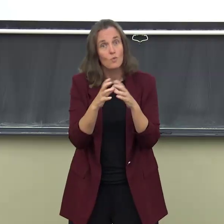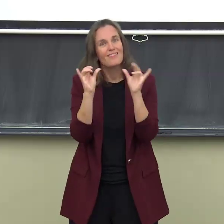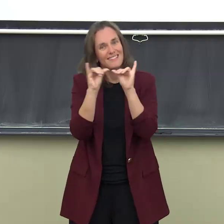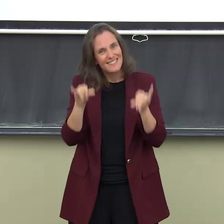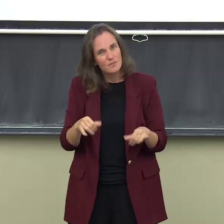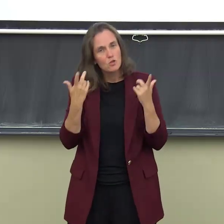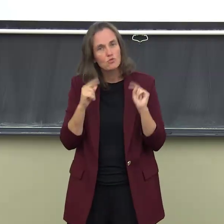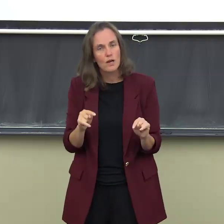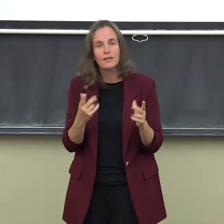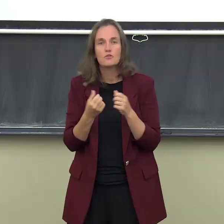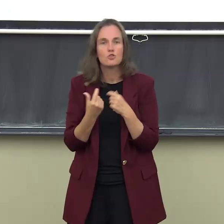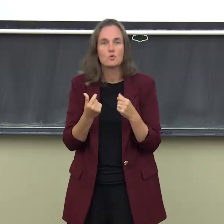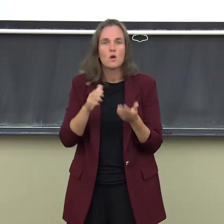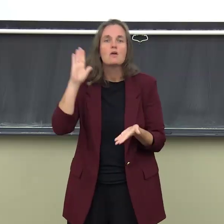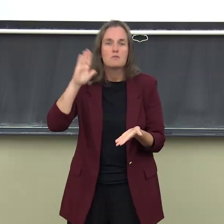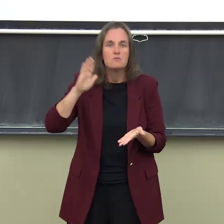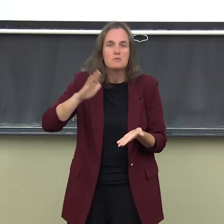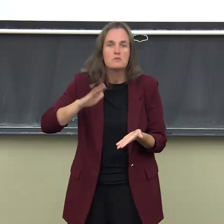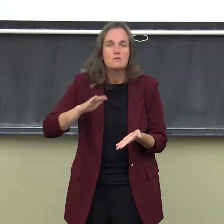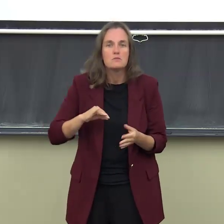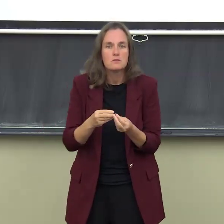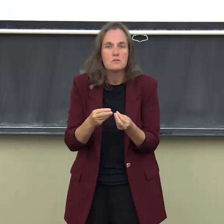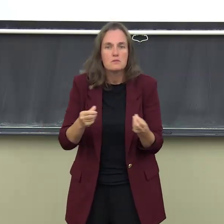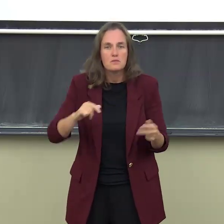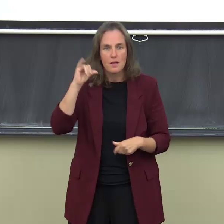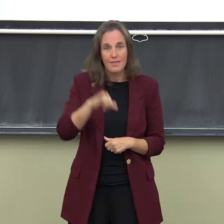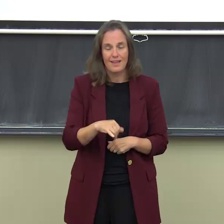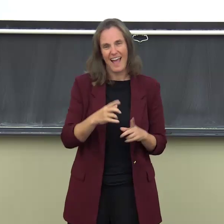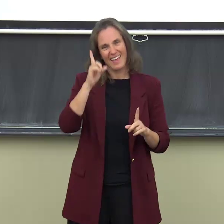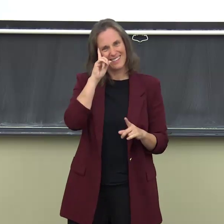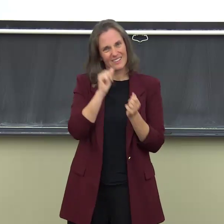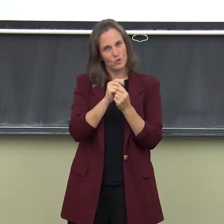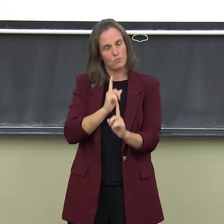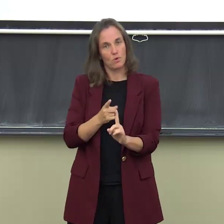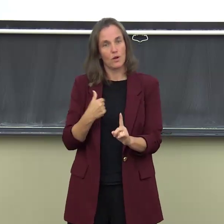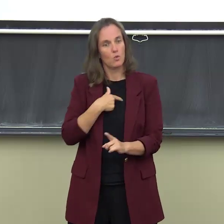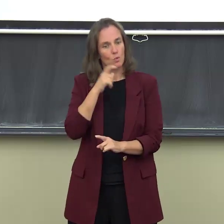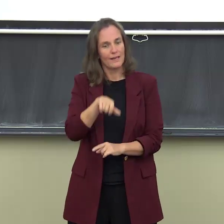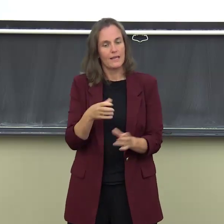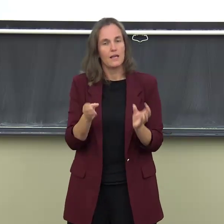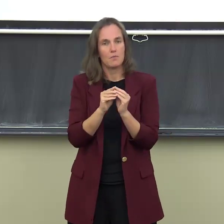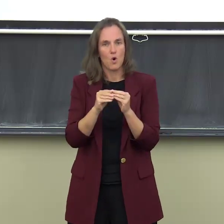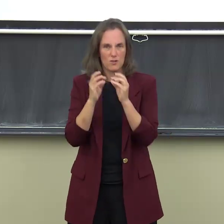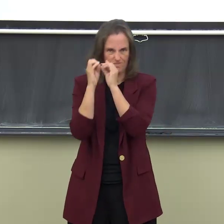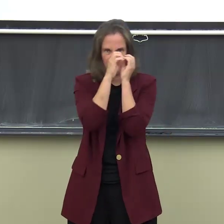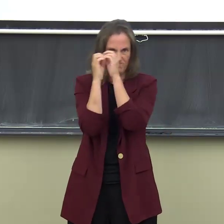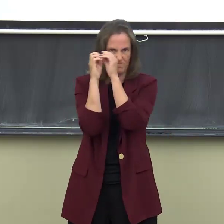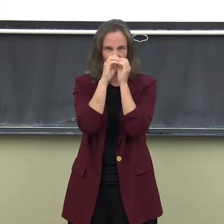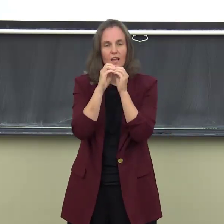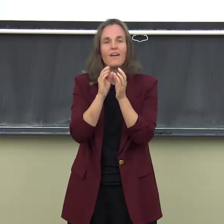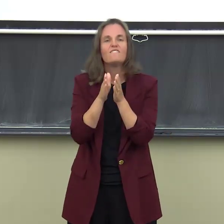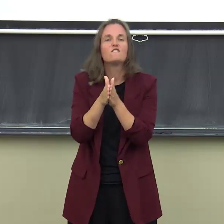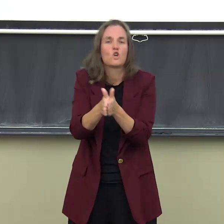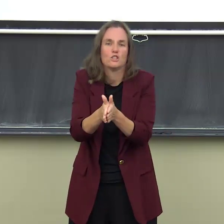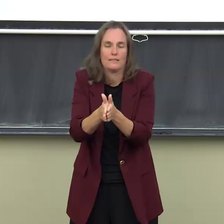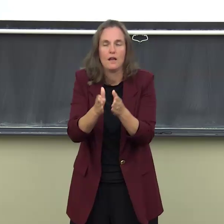trying to smooth that. And I think it's right at that point where we need a bit more friction. But we, like I'm